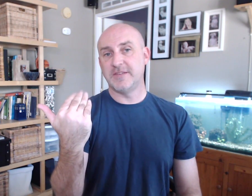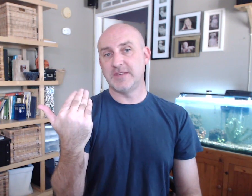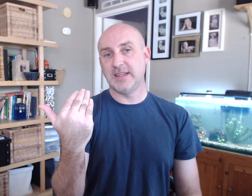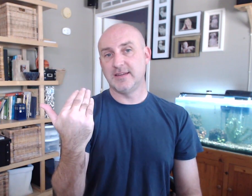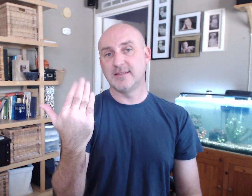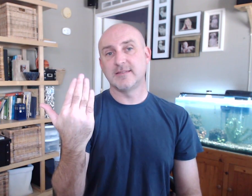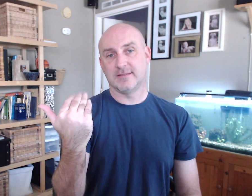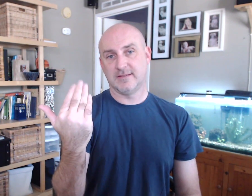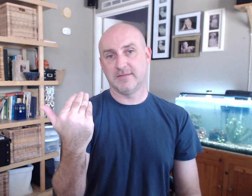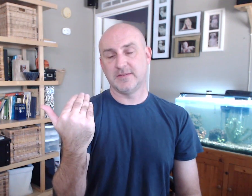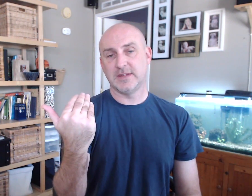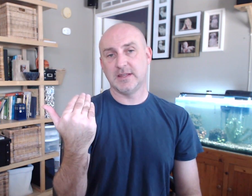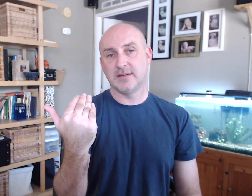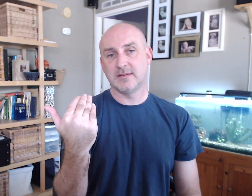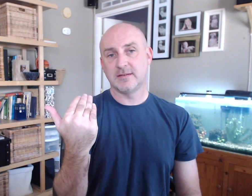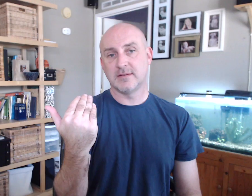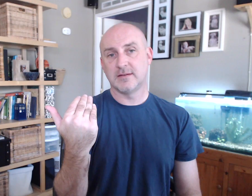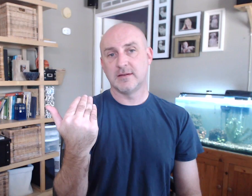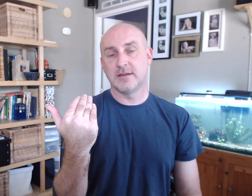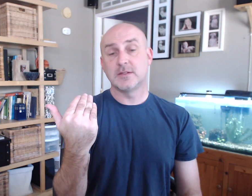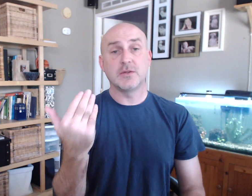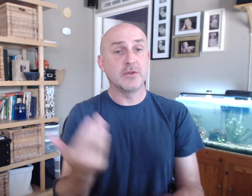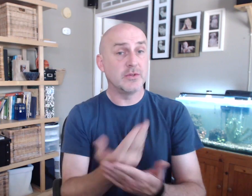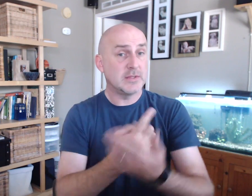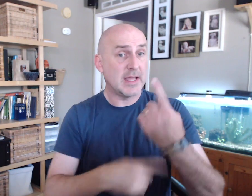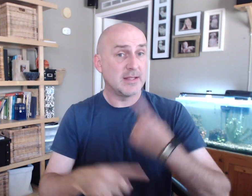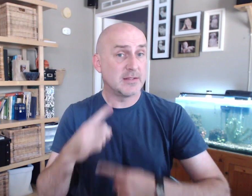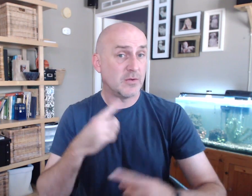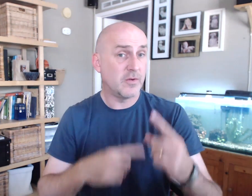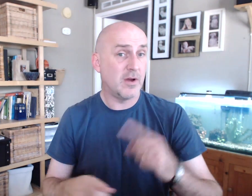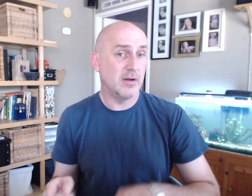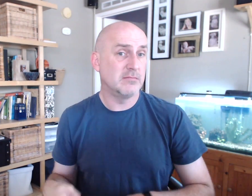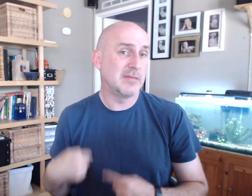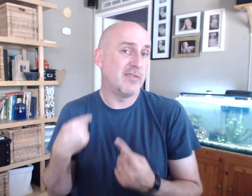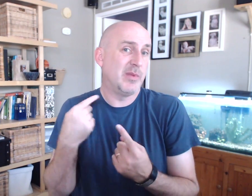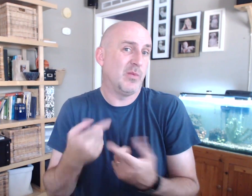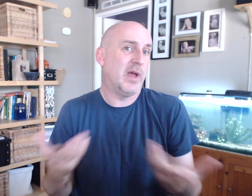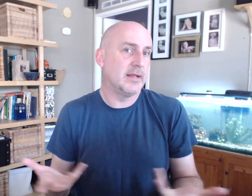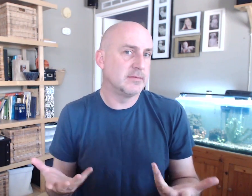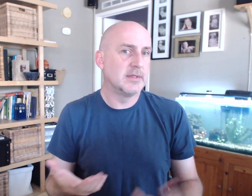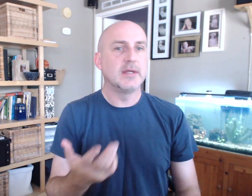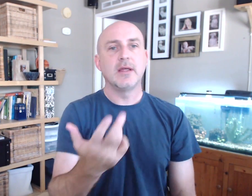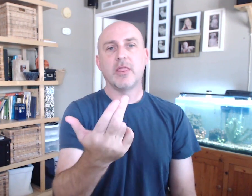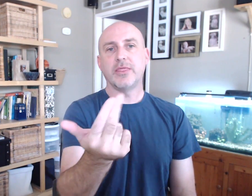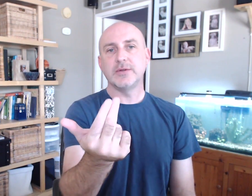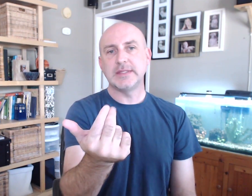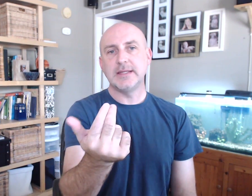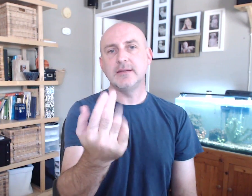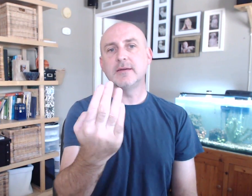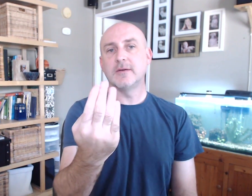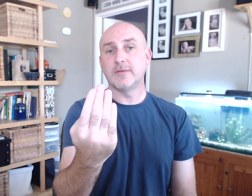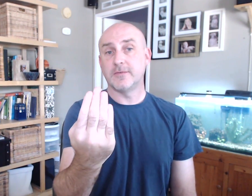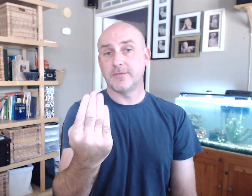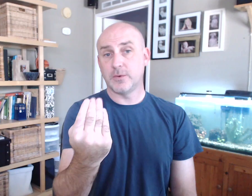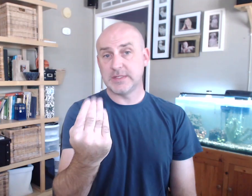15, 15. So your new signs so far have been what? 13,